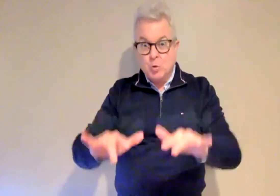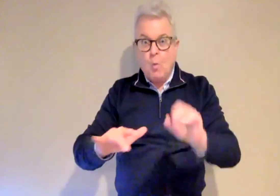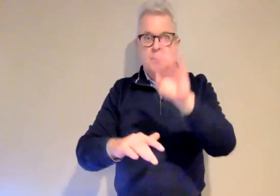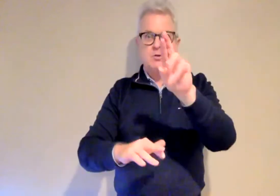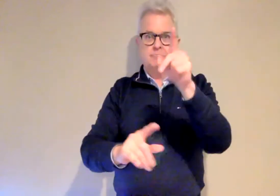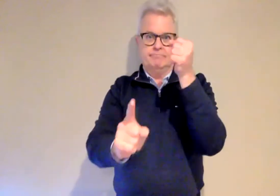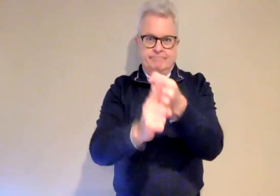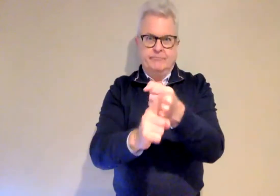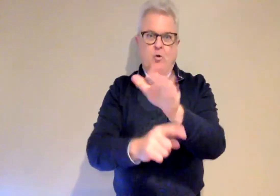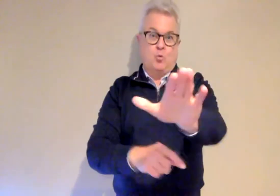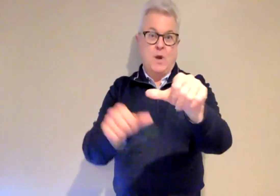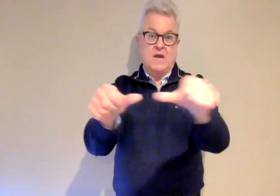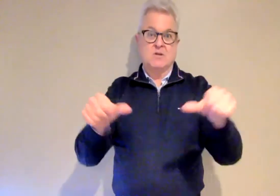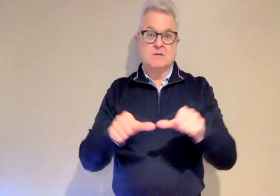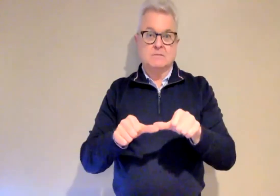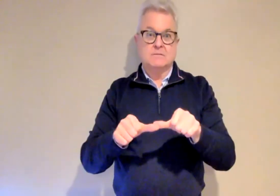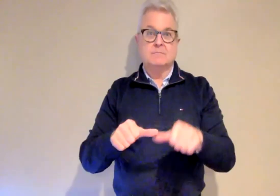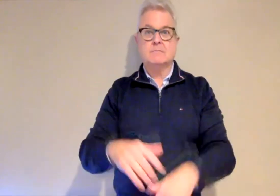about before the storm hits your area.